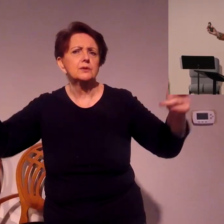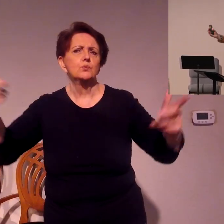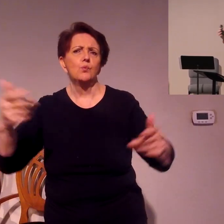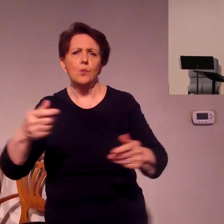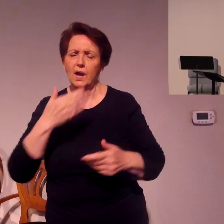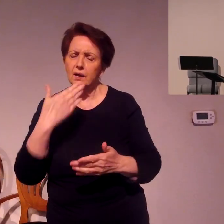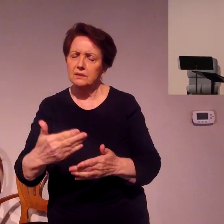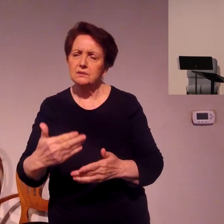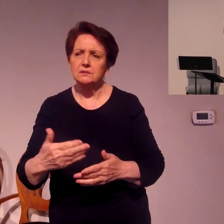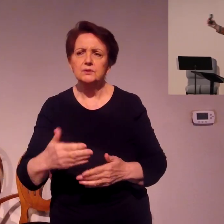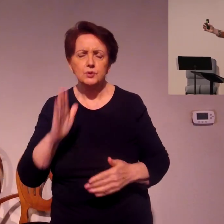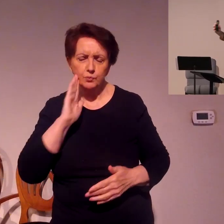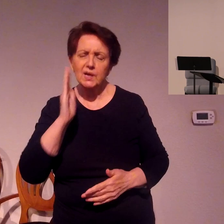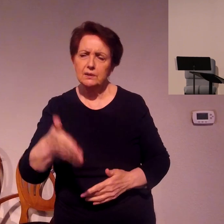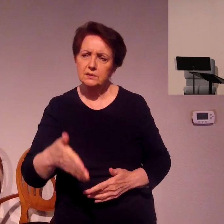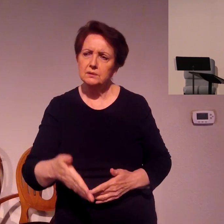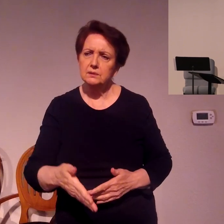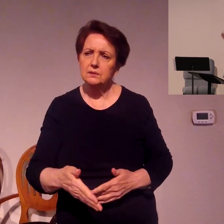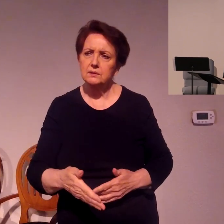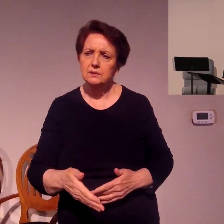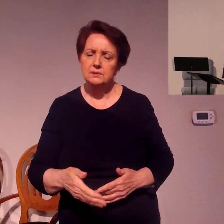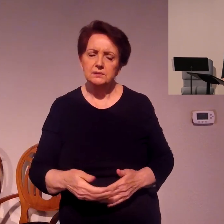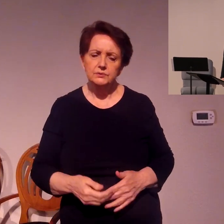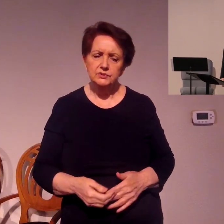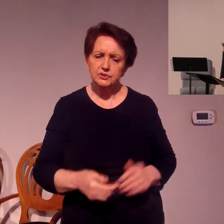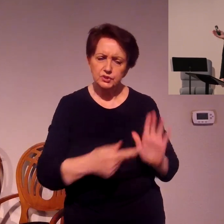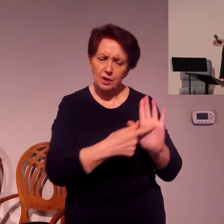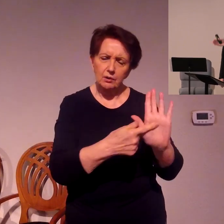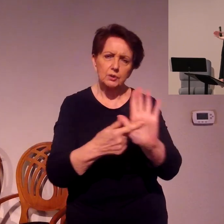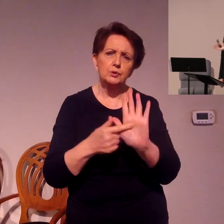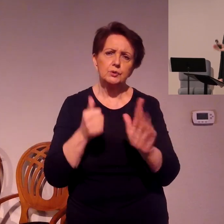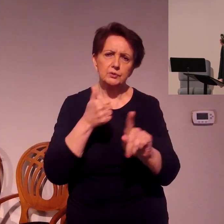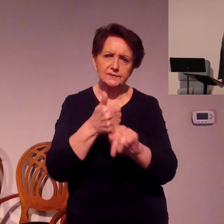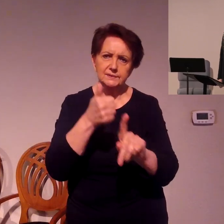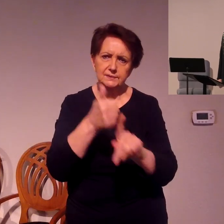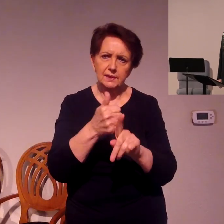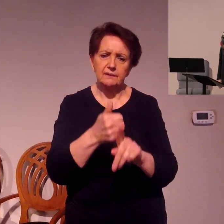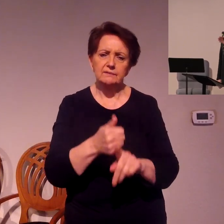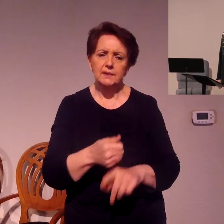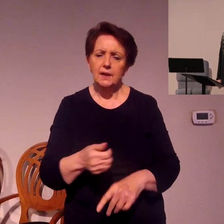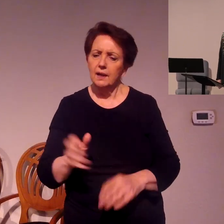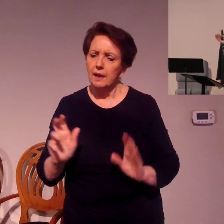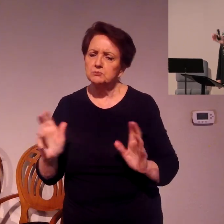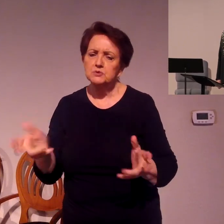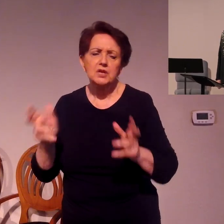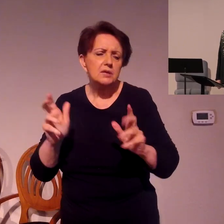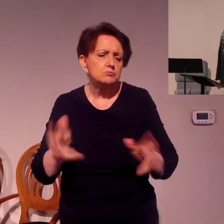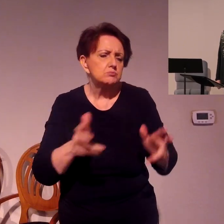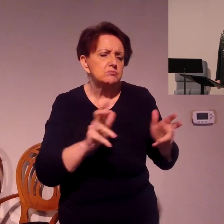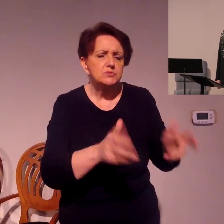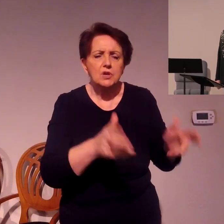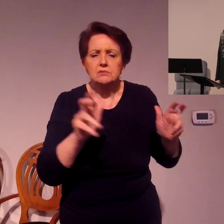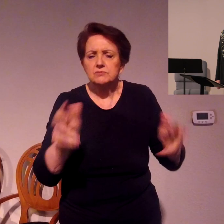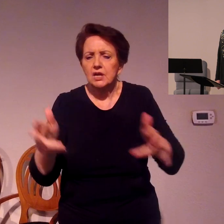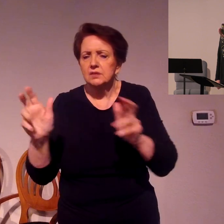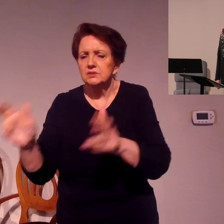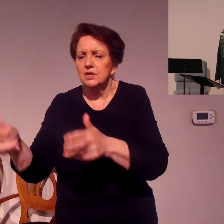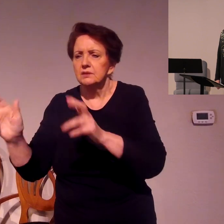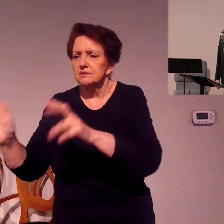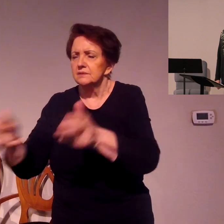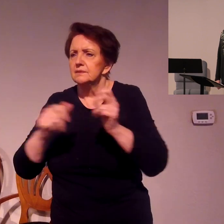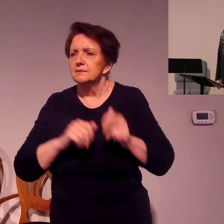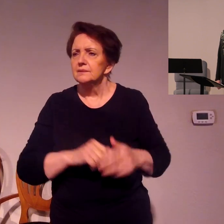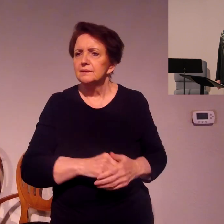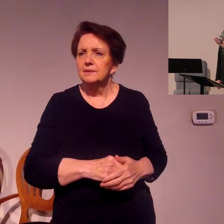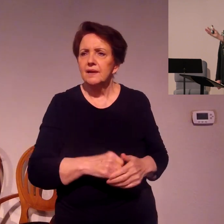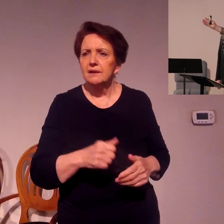that extrovert person out." So what did I do? I talked to everybody, met everybody along the way, walk into the, you know, all of that. And